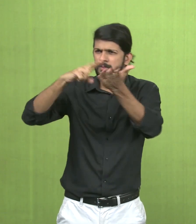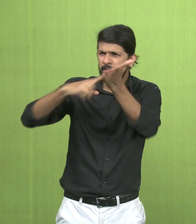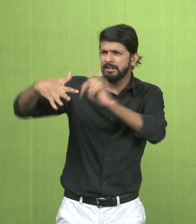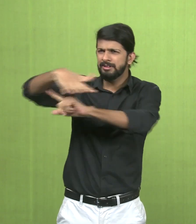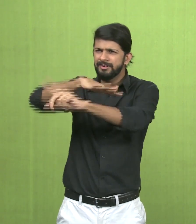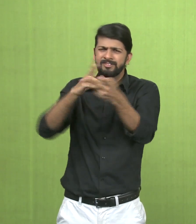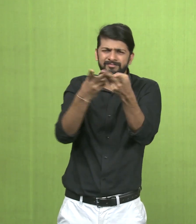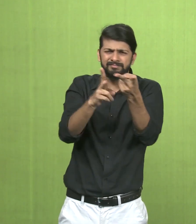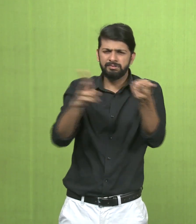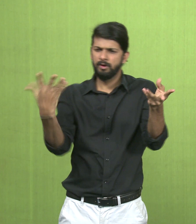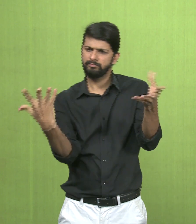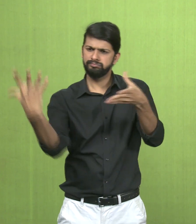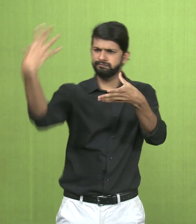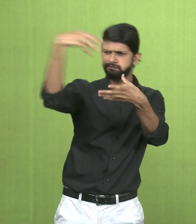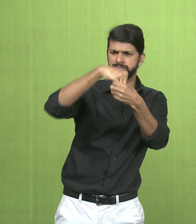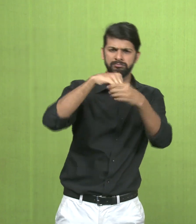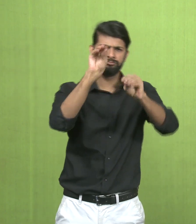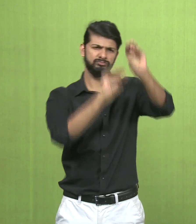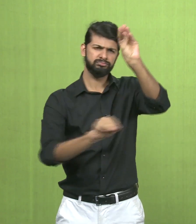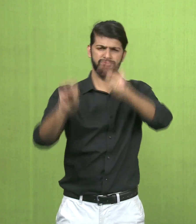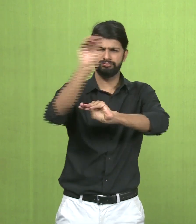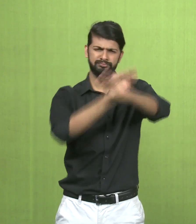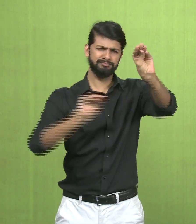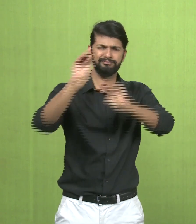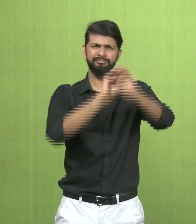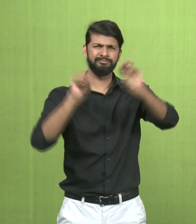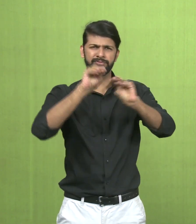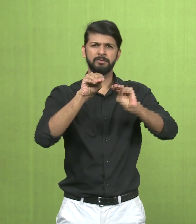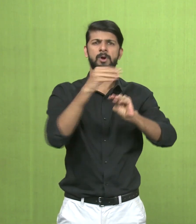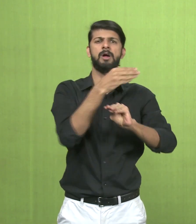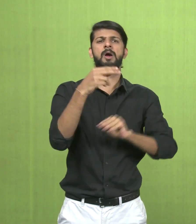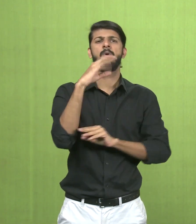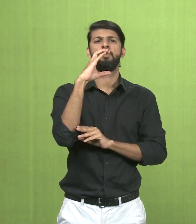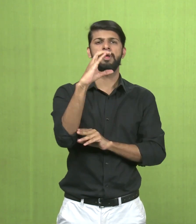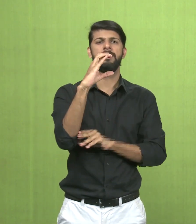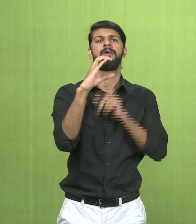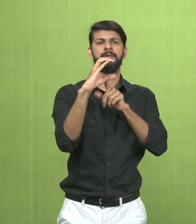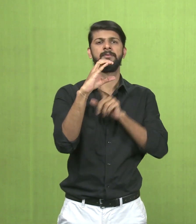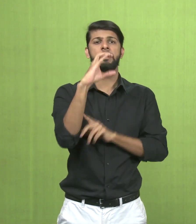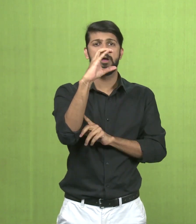depth in a landscape painting is depicted and how the artist plays with the